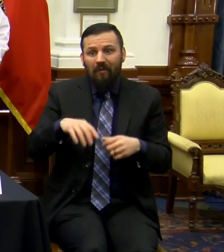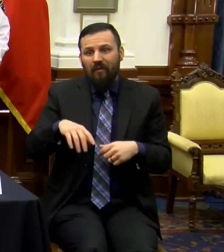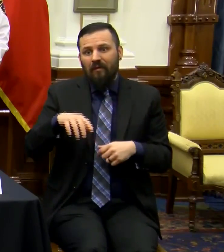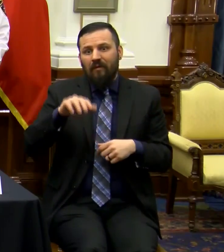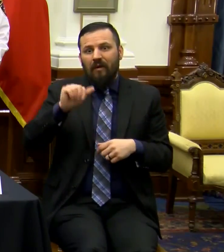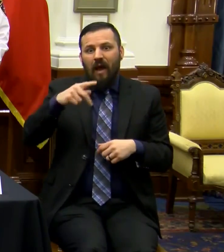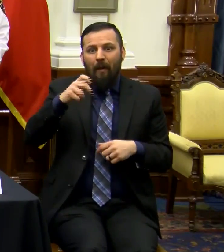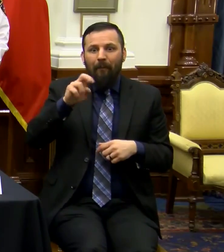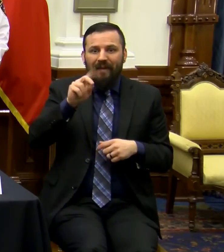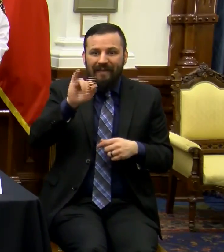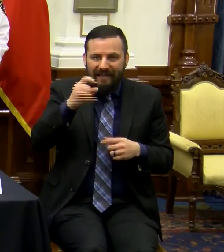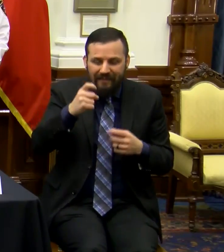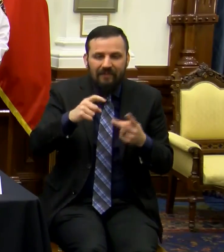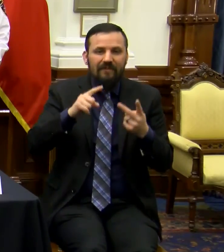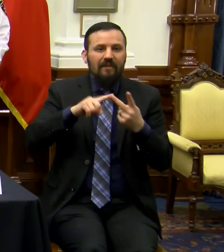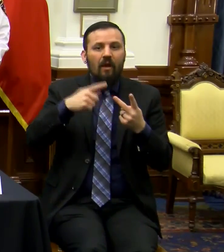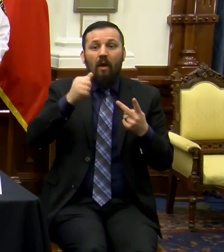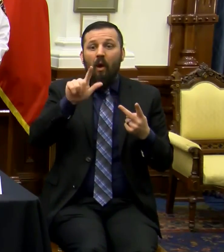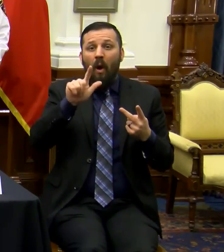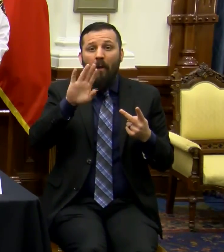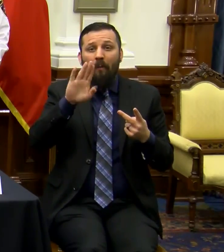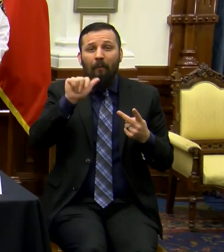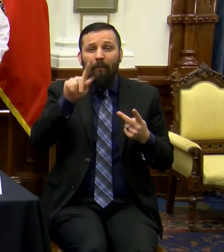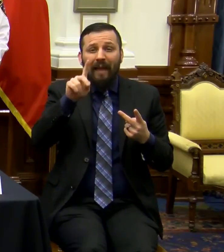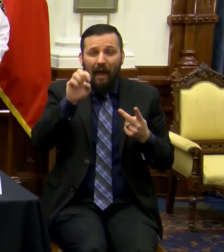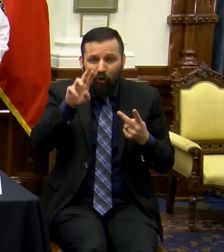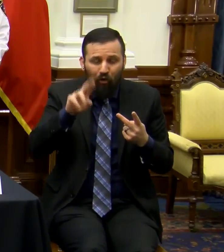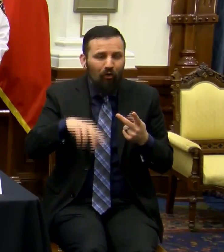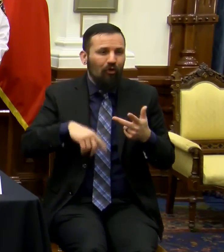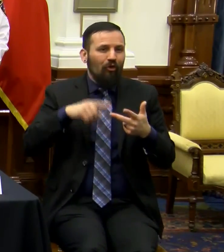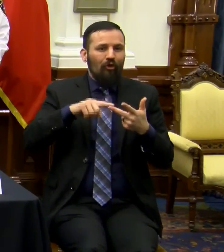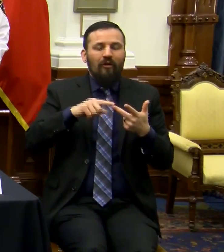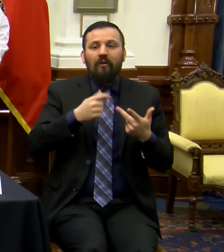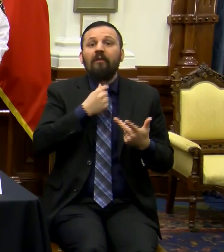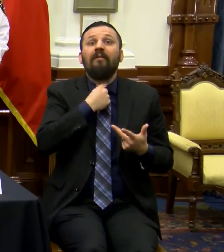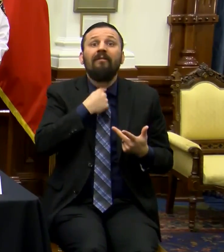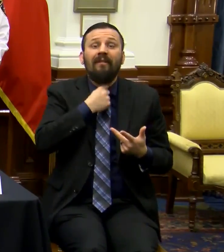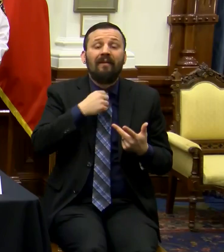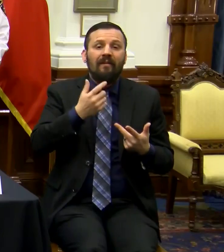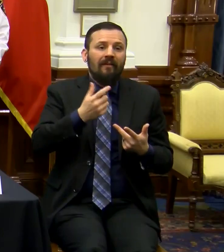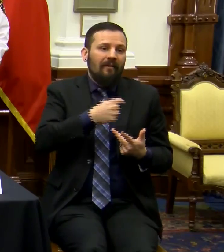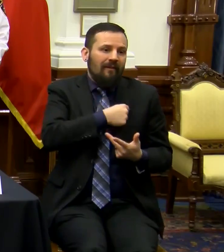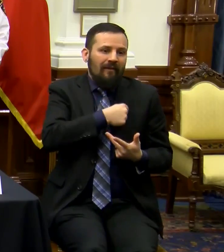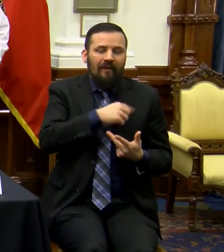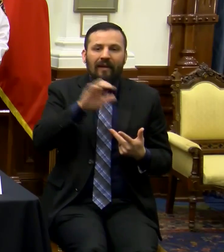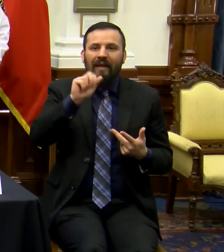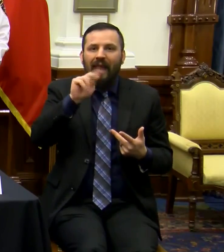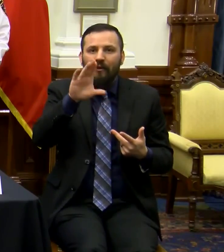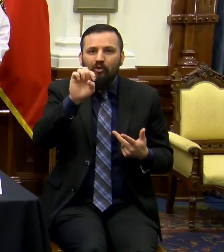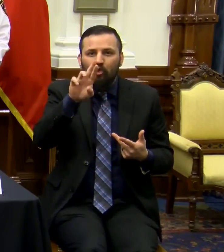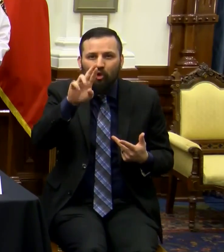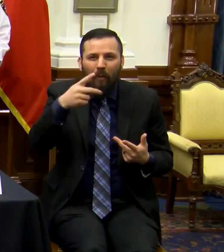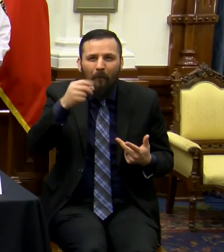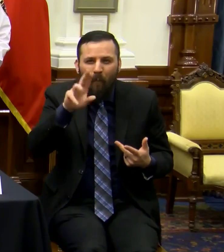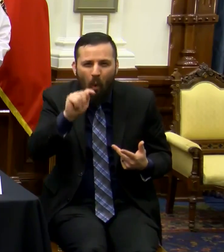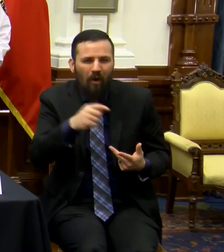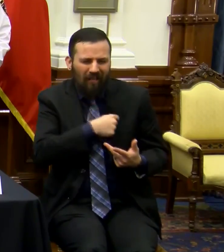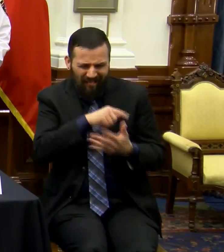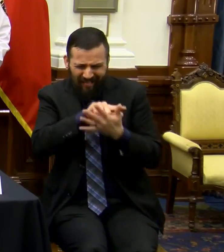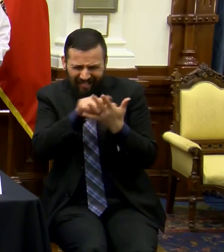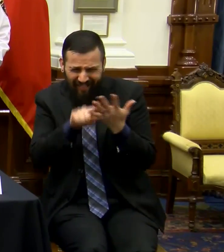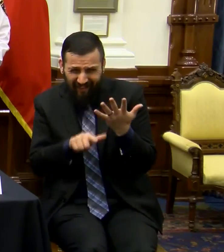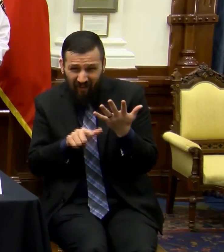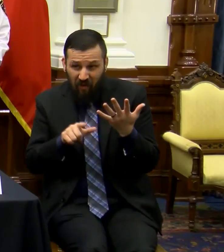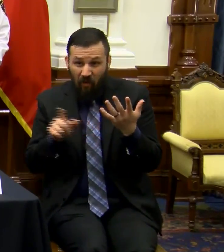kidney stones, There are tubing for cancer catheter ports. Can you push those to